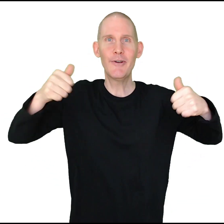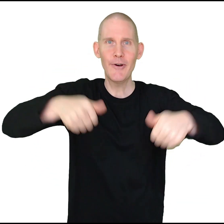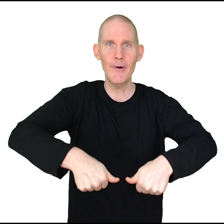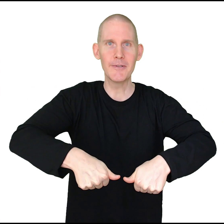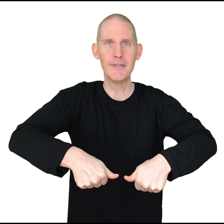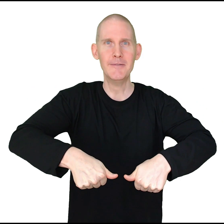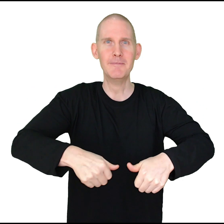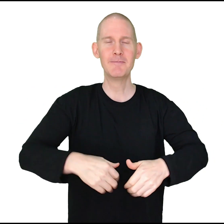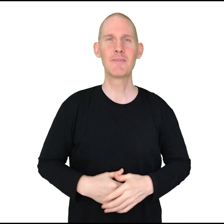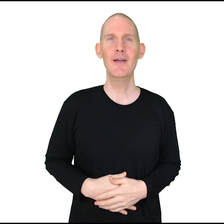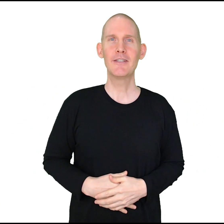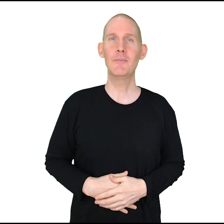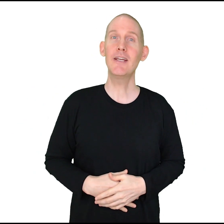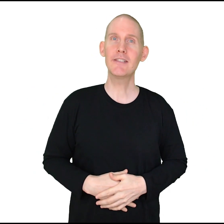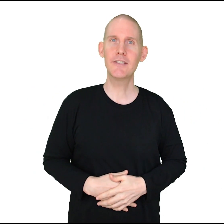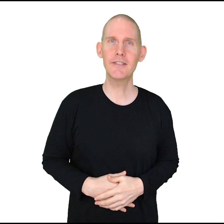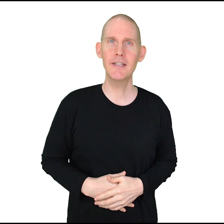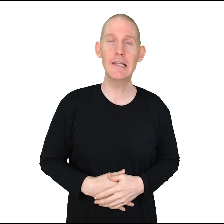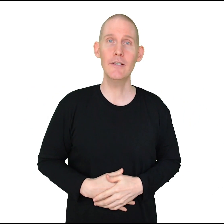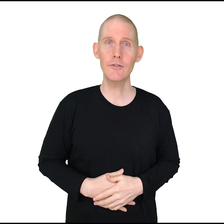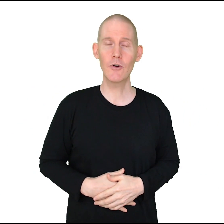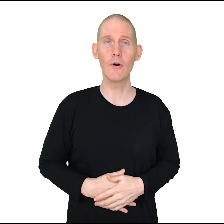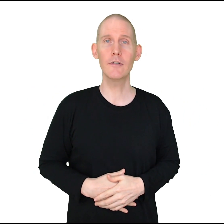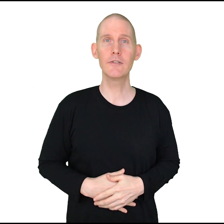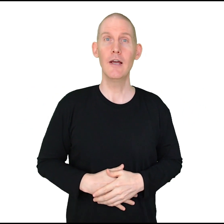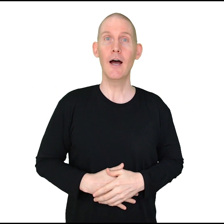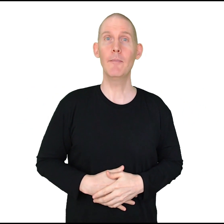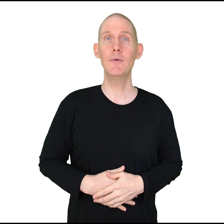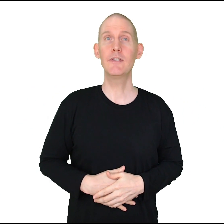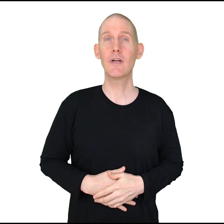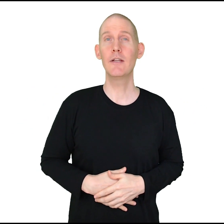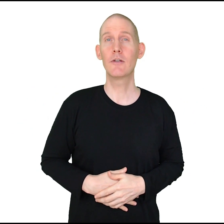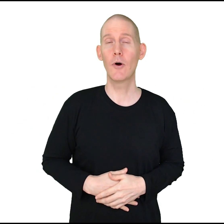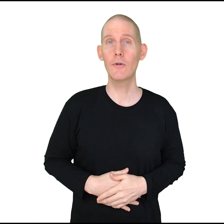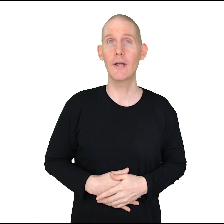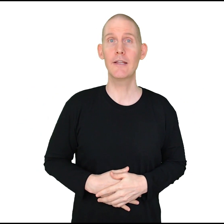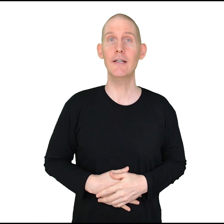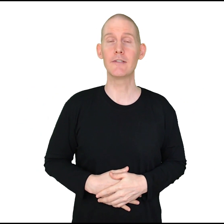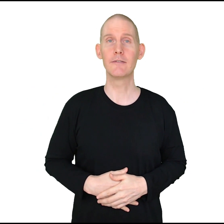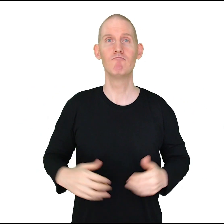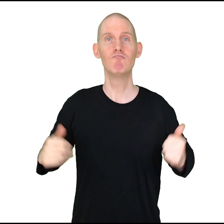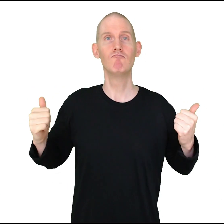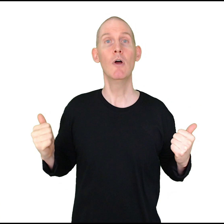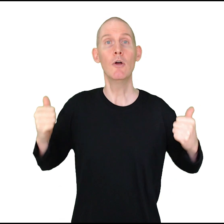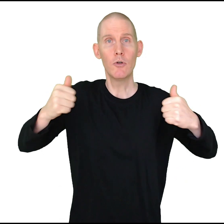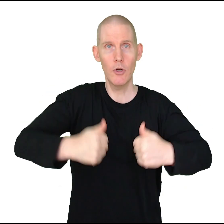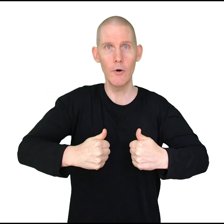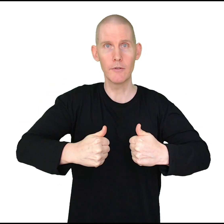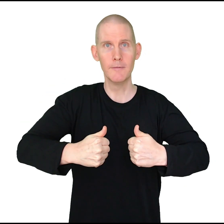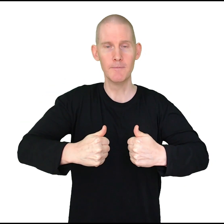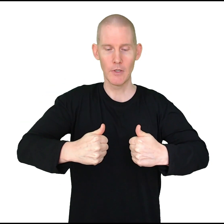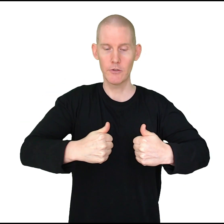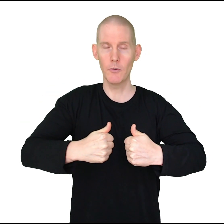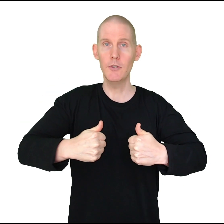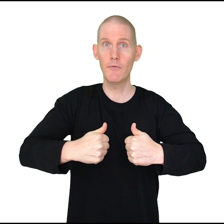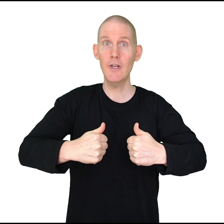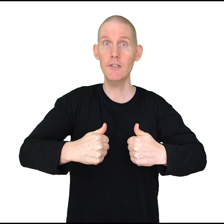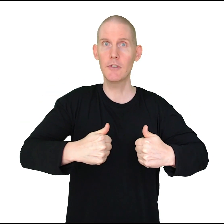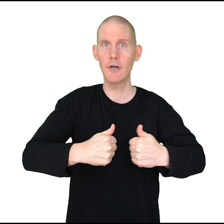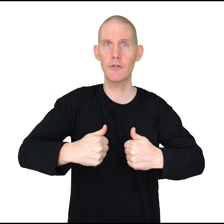Coat. To be consistent in this course, I'm going to be signing coat like this. Coat. So when you finish, the knuckles are